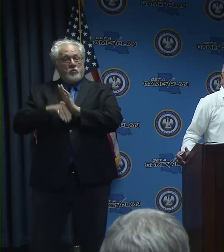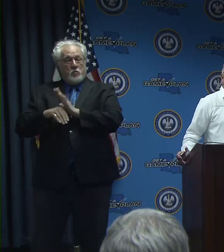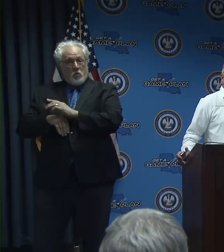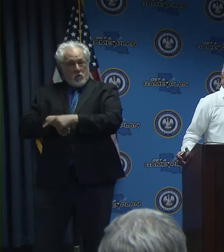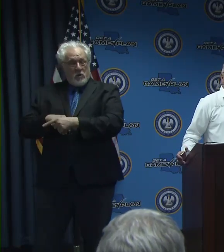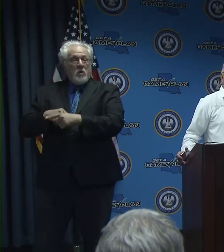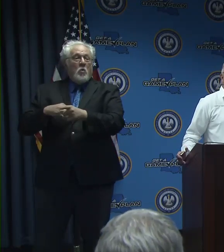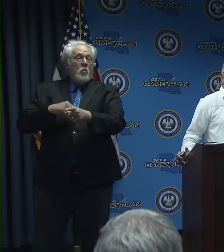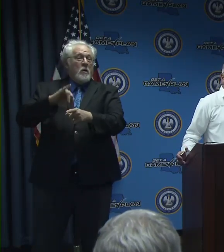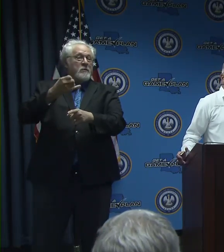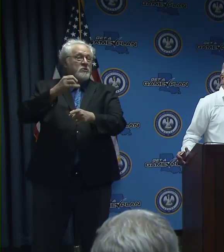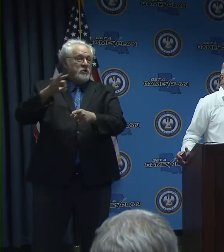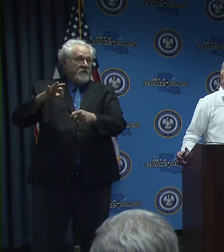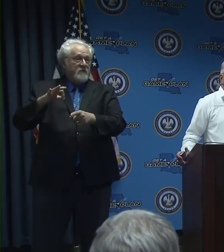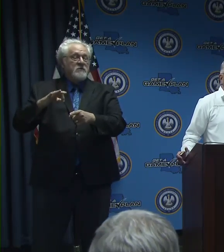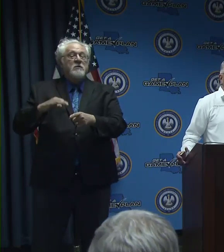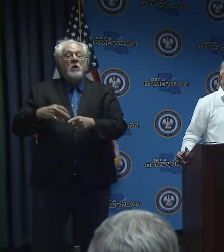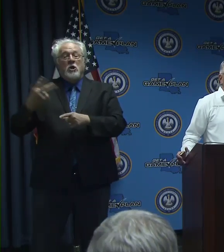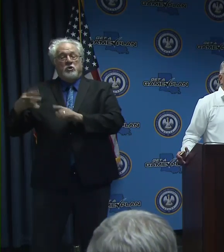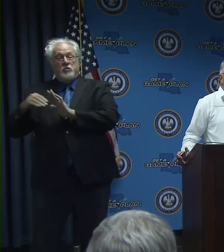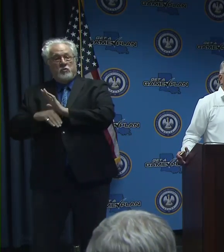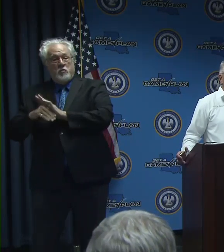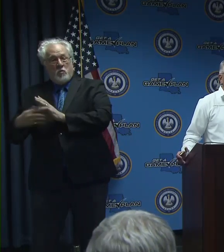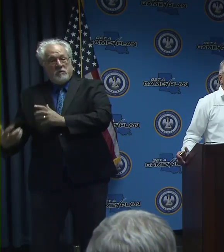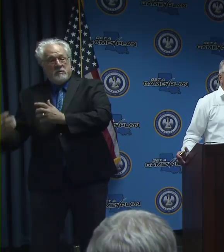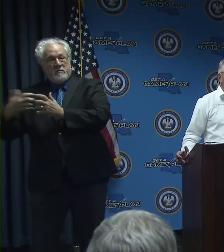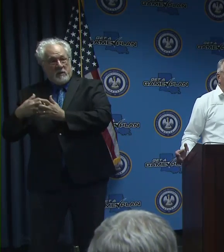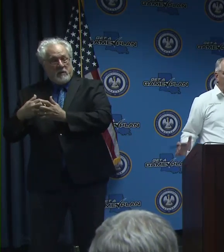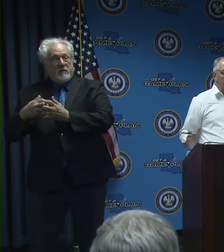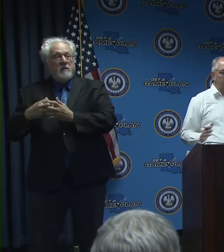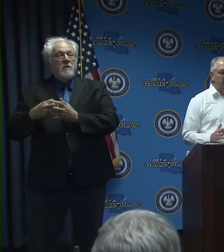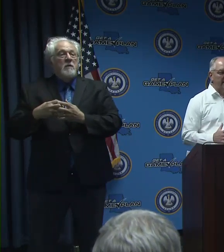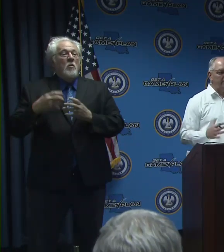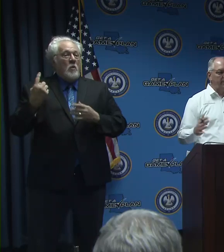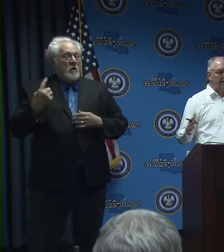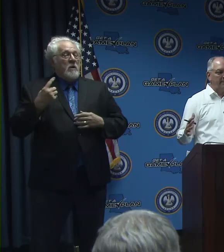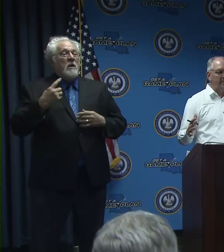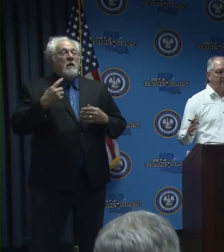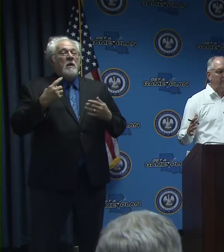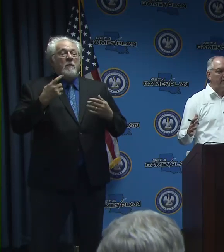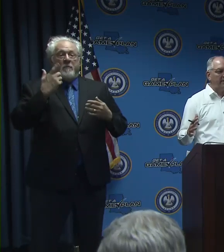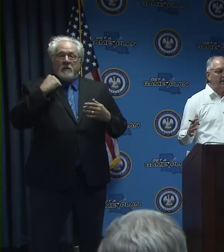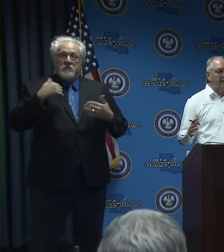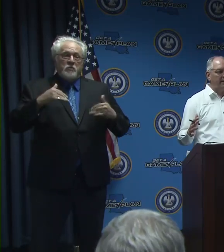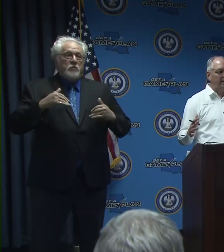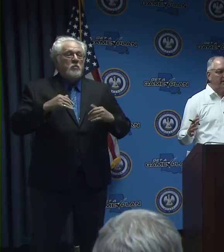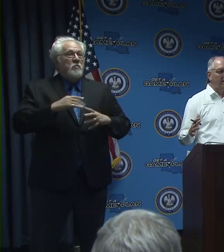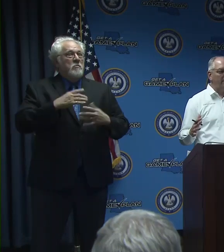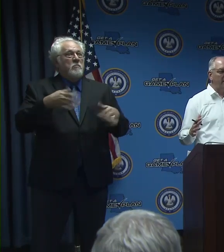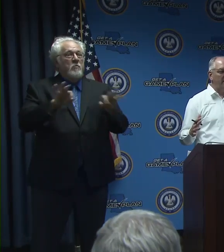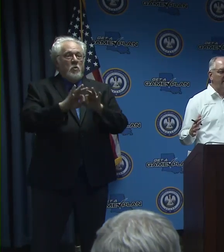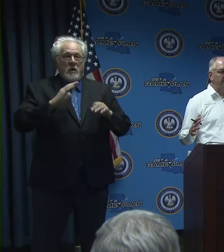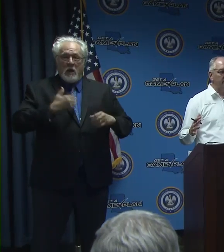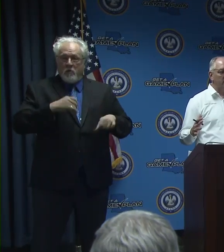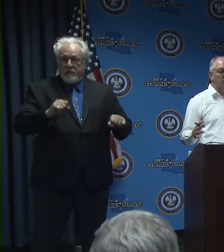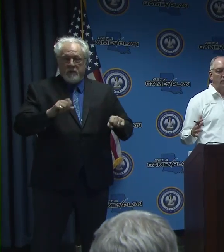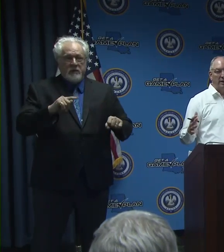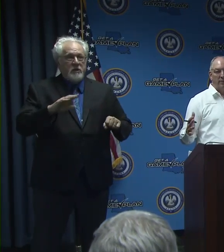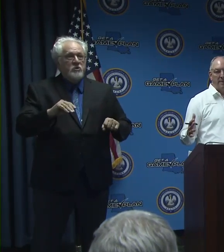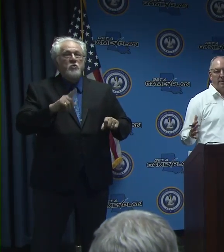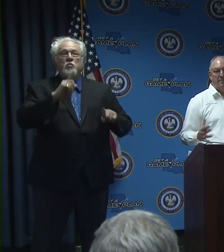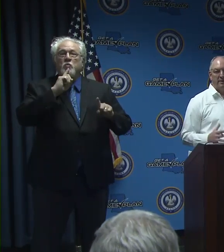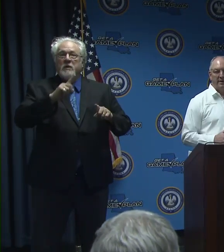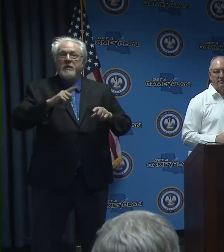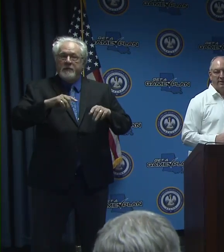originally, 1 in Jefferson. The 2 in New Orleans were since combined because they played a big part in our ability to